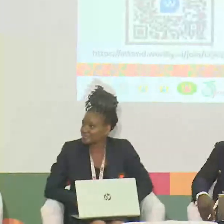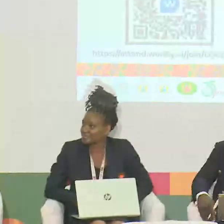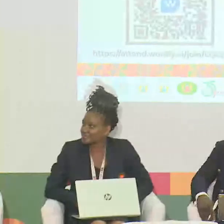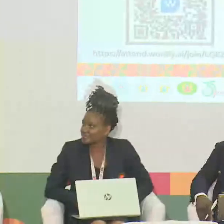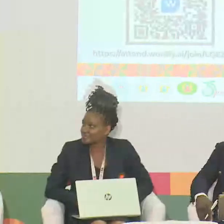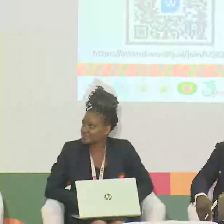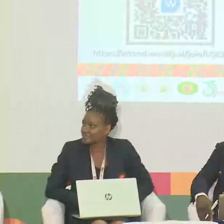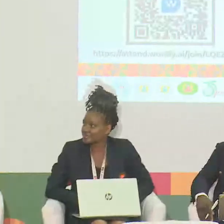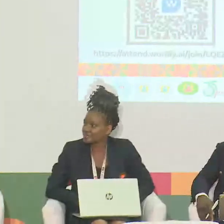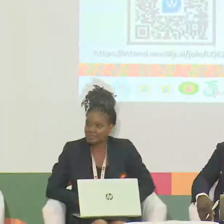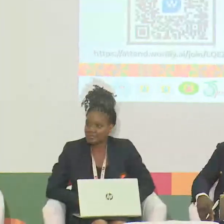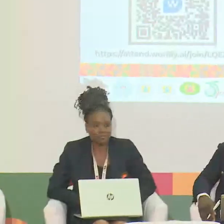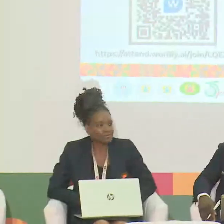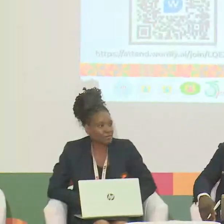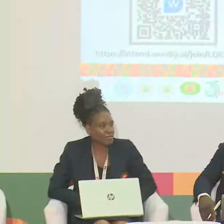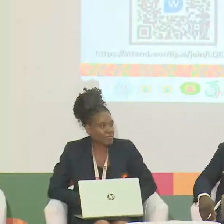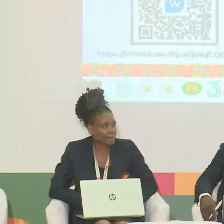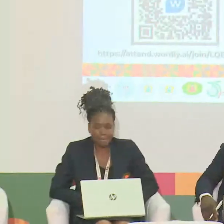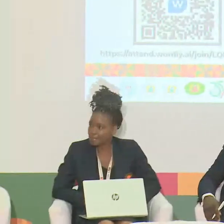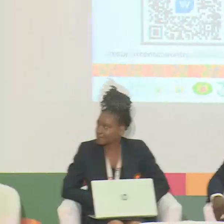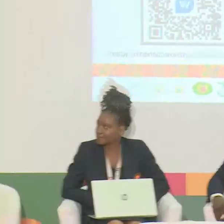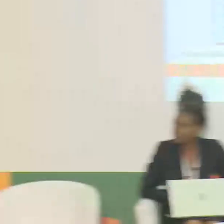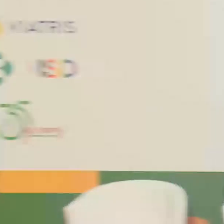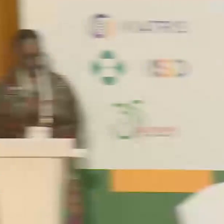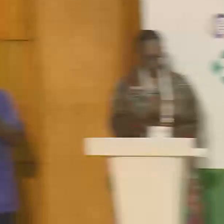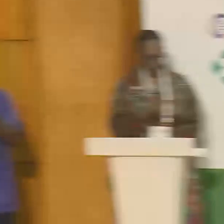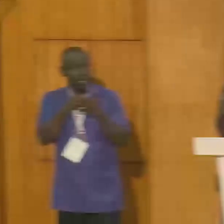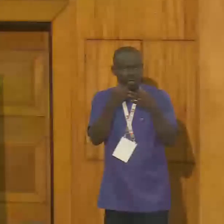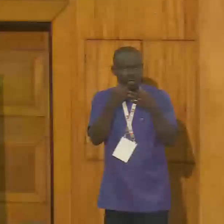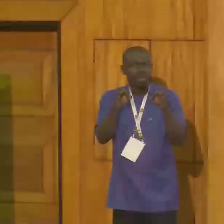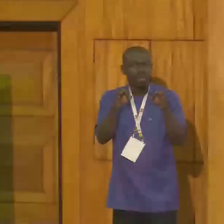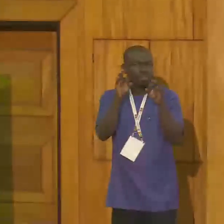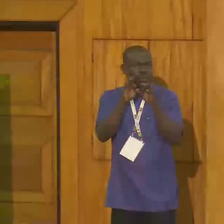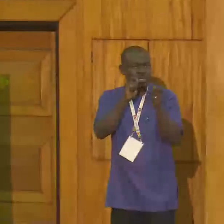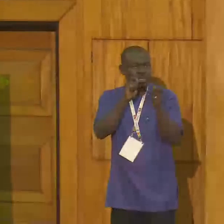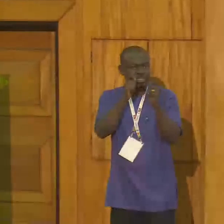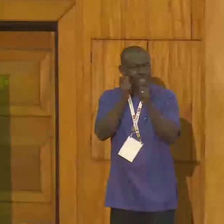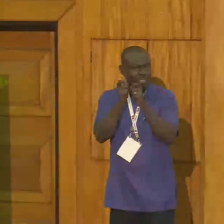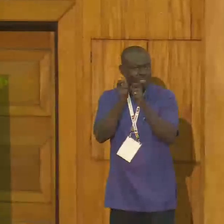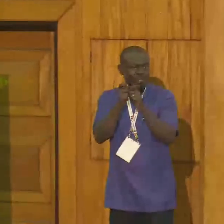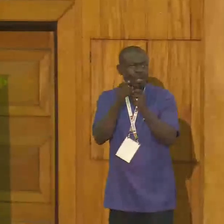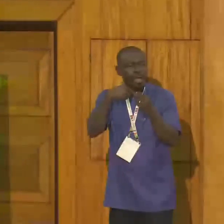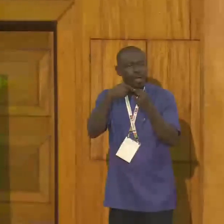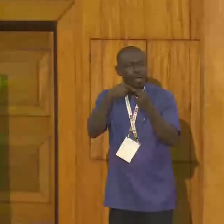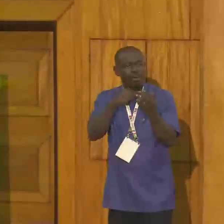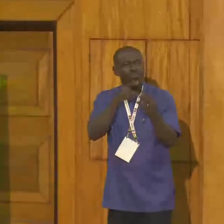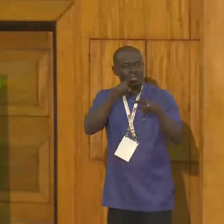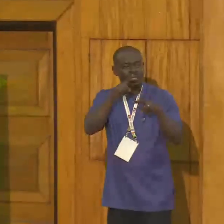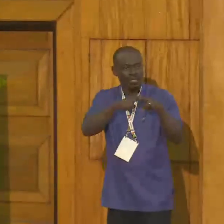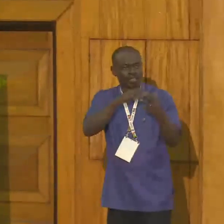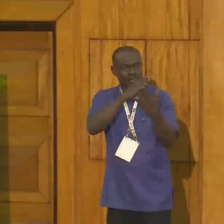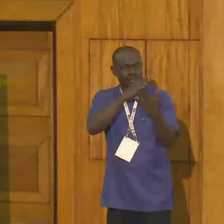The presentations today will explore critical and evolving approaches to HIV prevention and care,